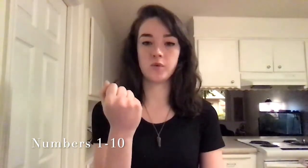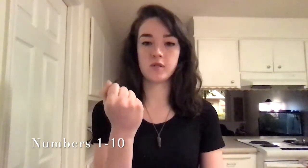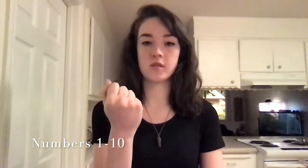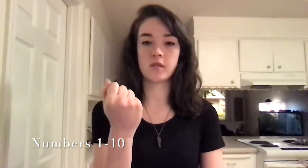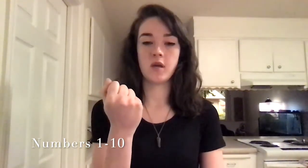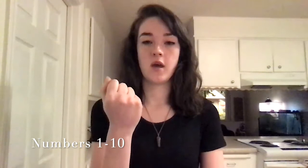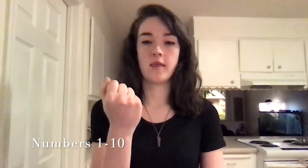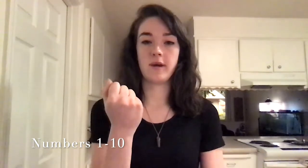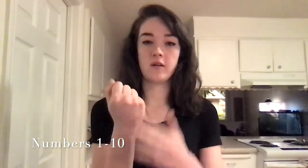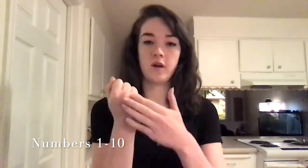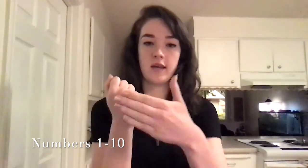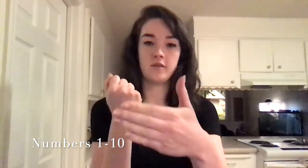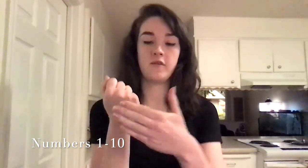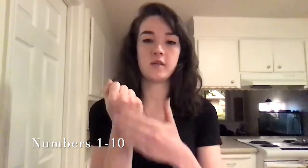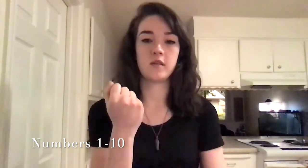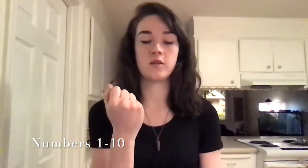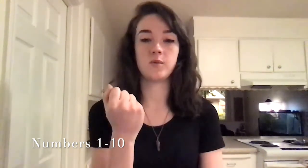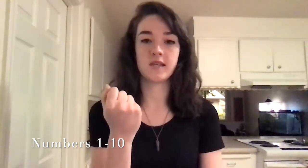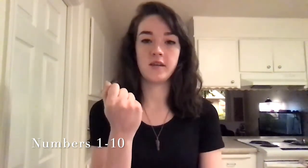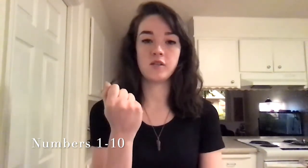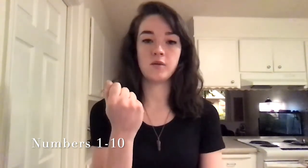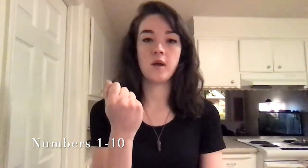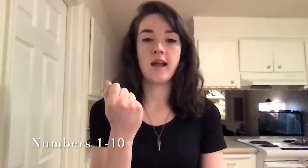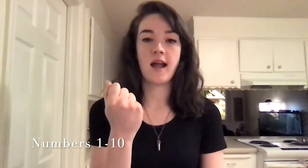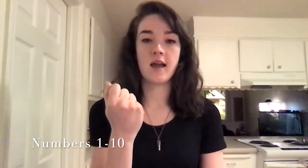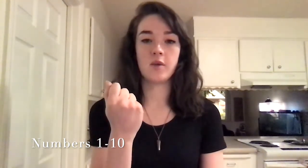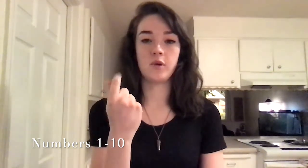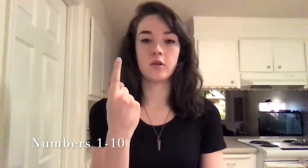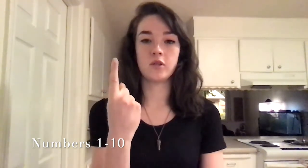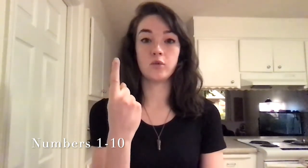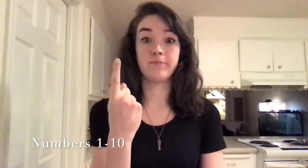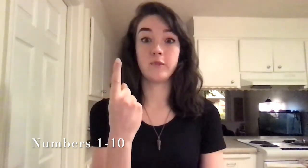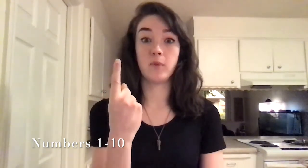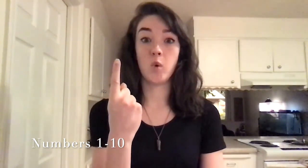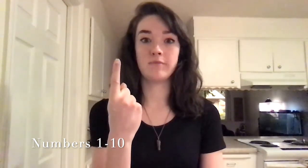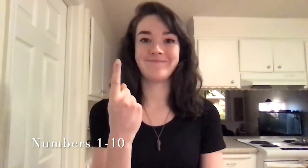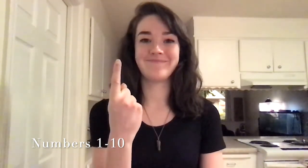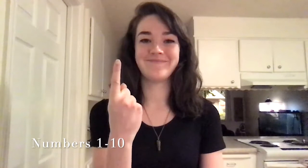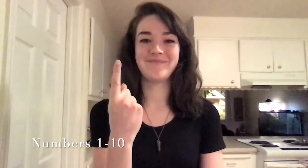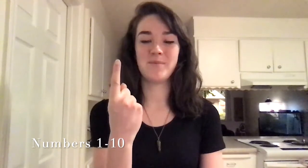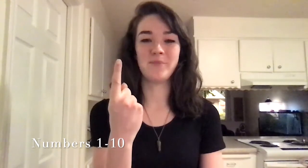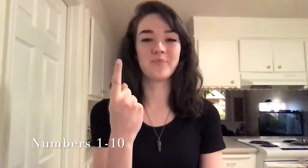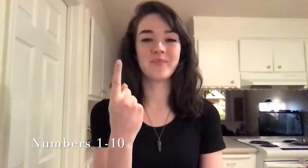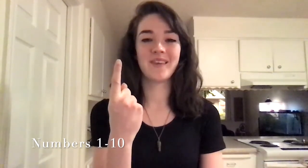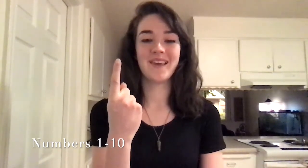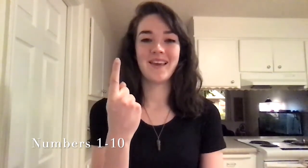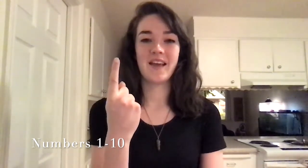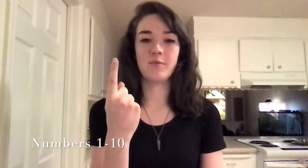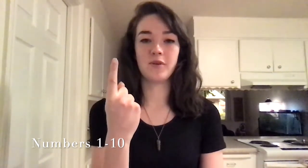us and the back of our hand facing to who we're signing to, and we're going to do number 1. Simple. And then we're going to follow